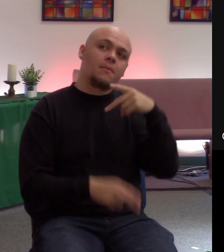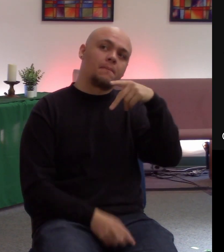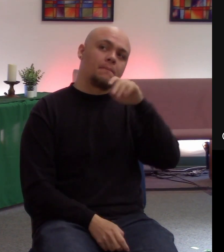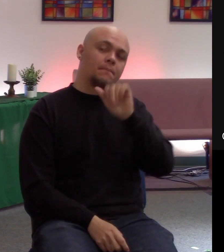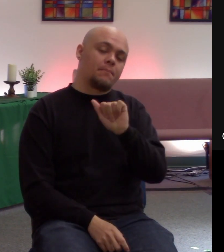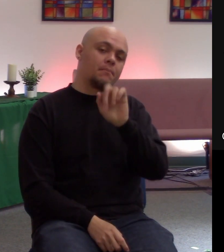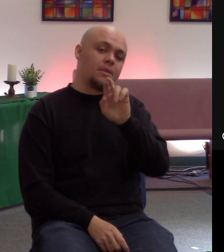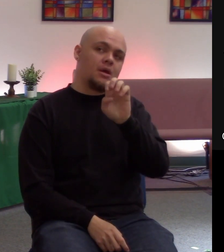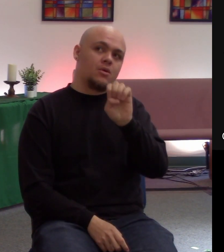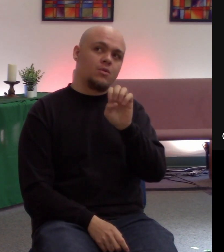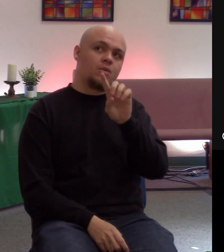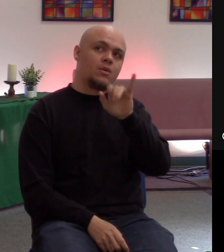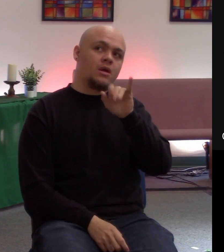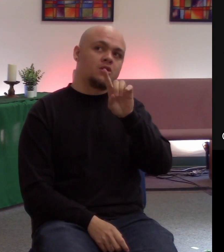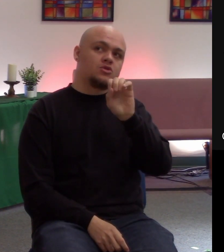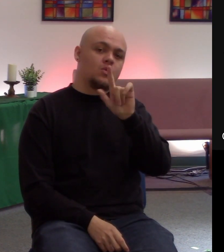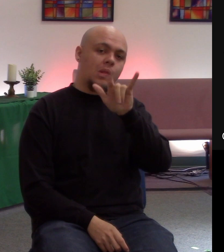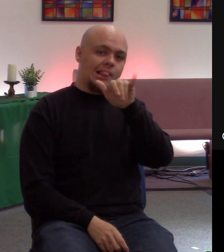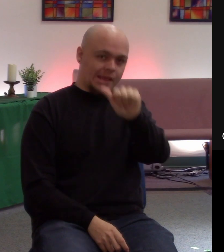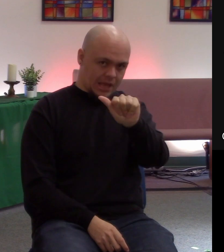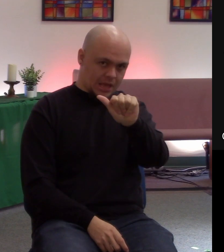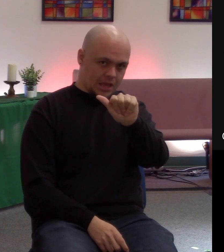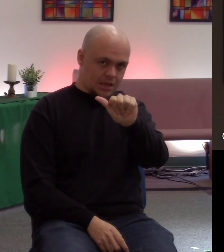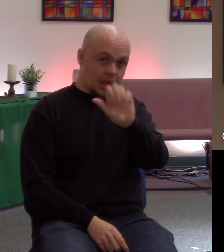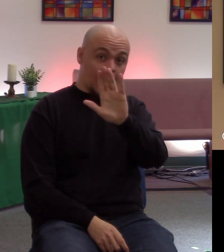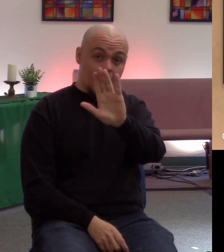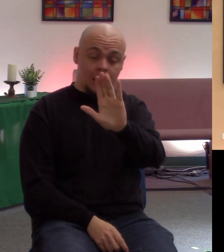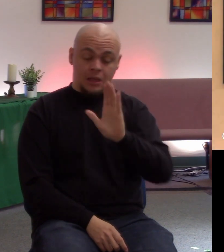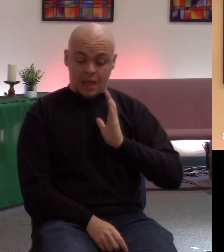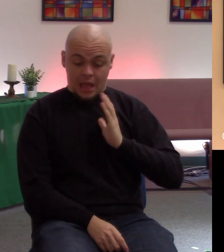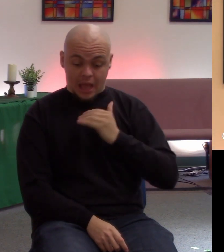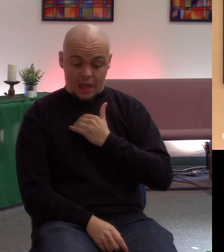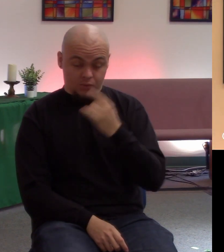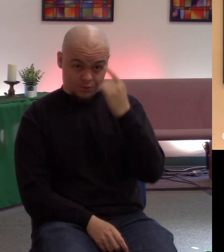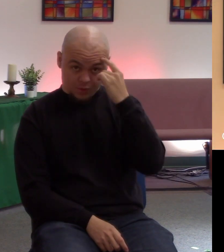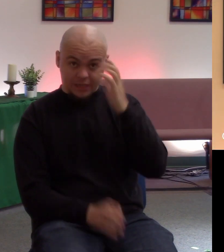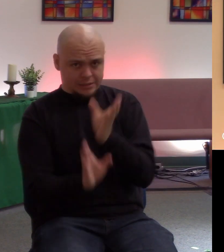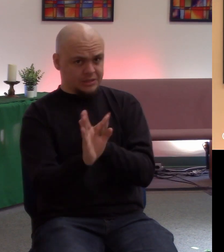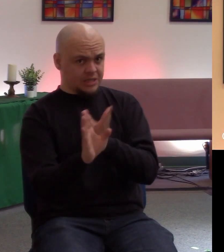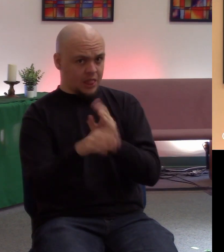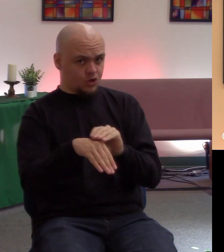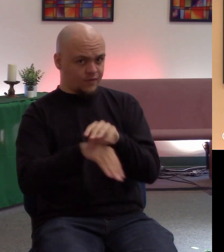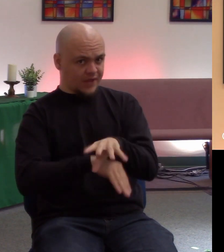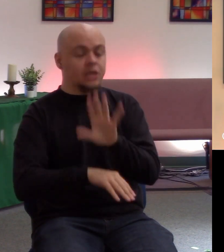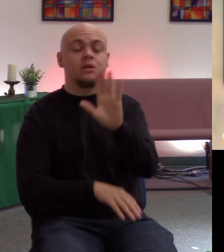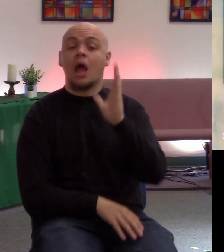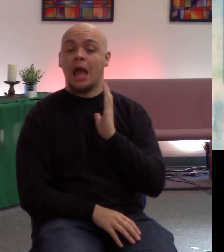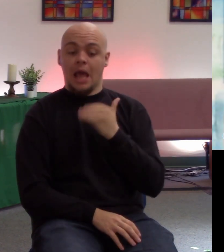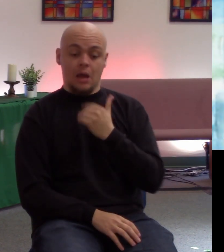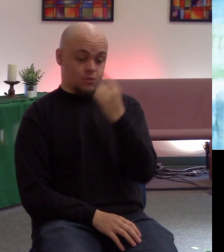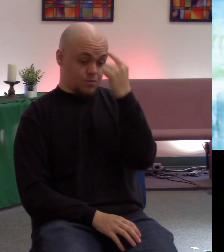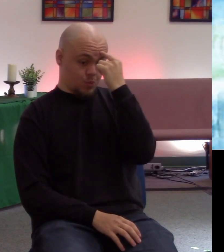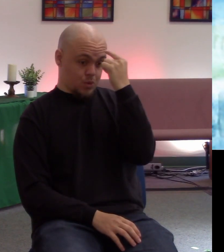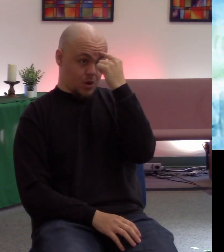as pareidolia. Anybody familiar with this? Our brain, and this is a psychological effect,